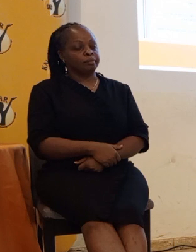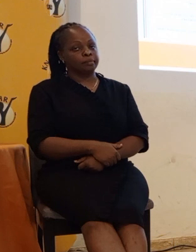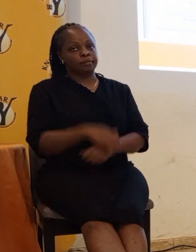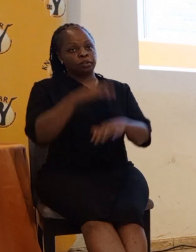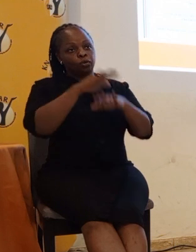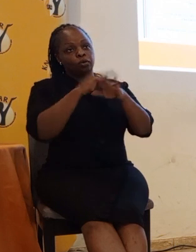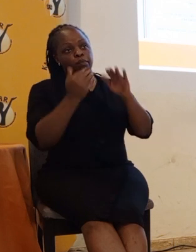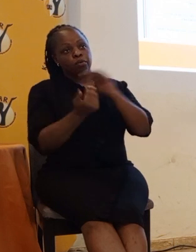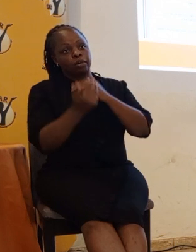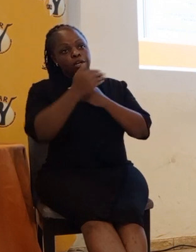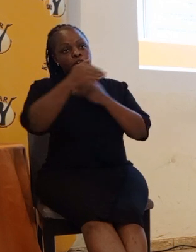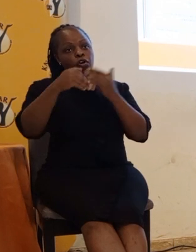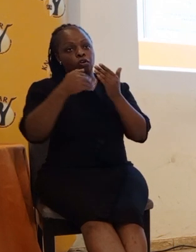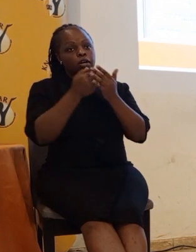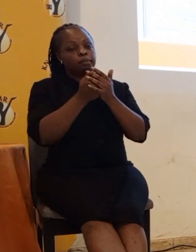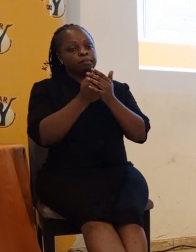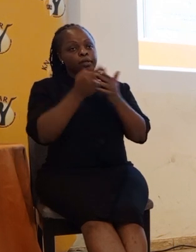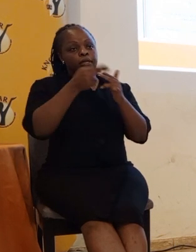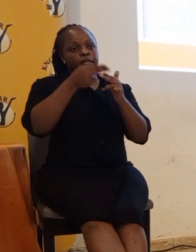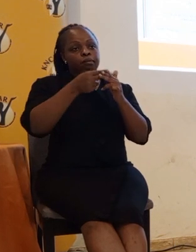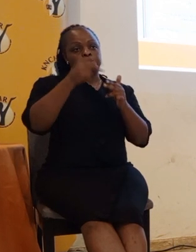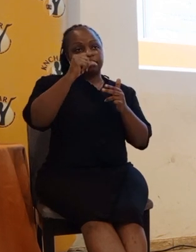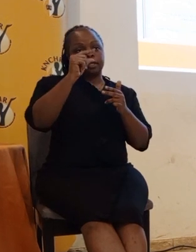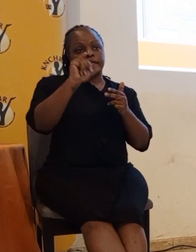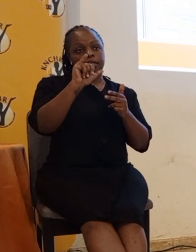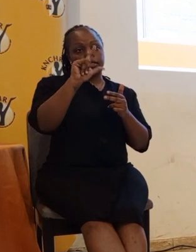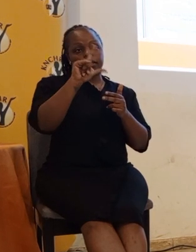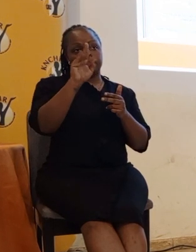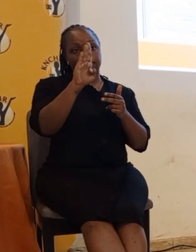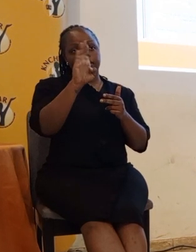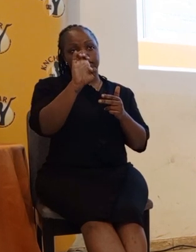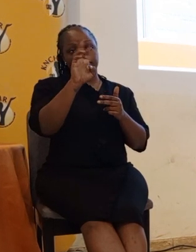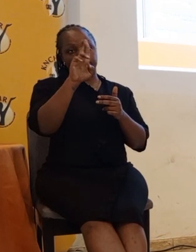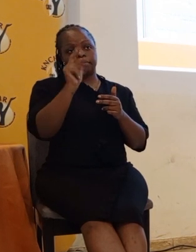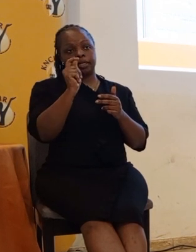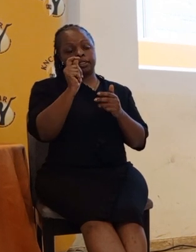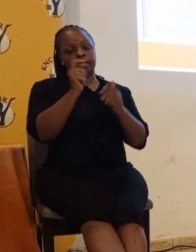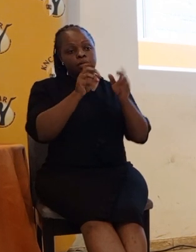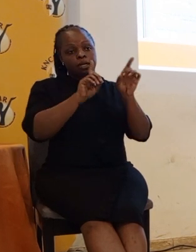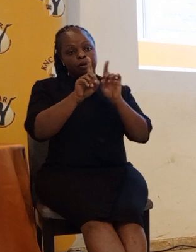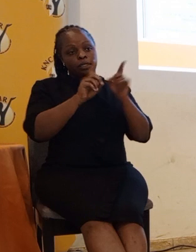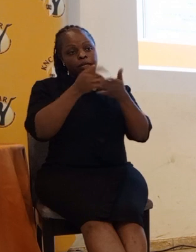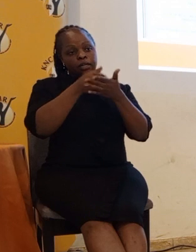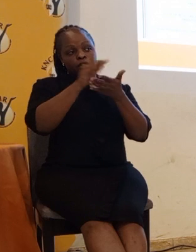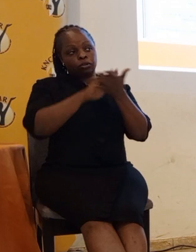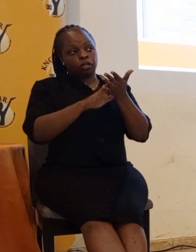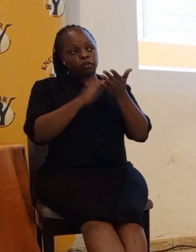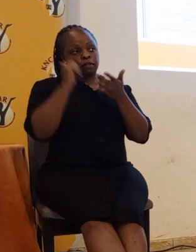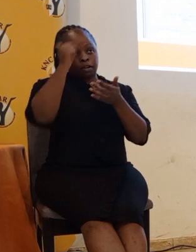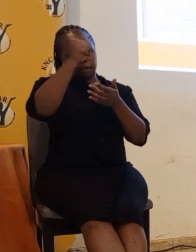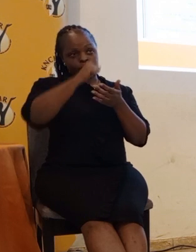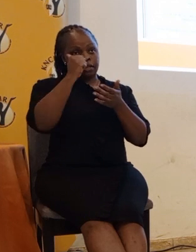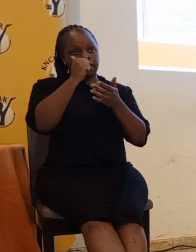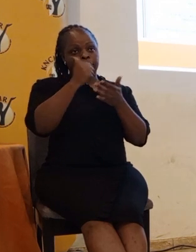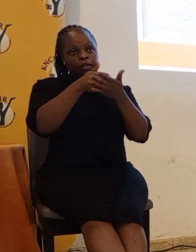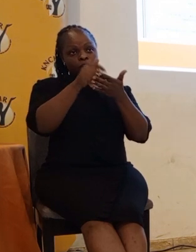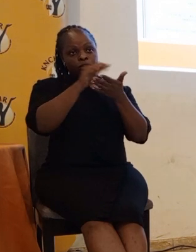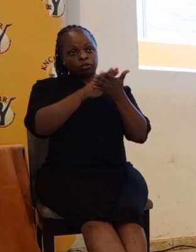Good morning all. My name is Gilbert Sebihoko, the Director of the Network of African National Human Rights